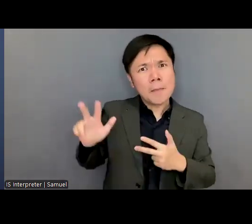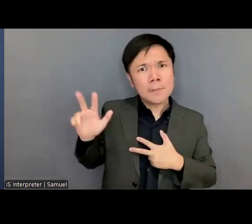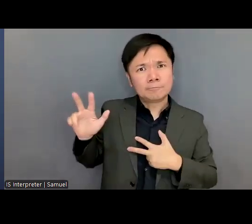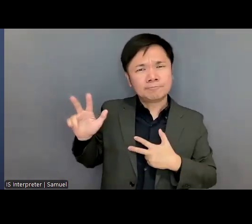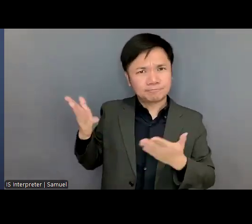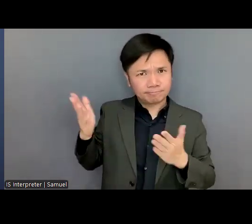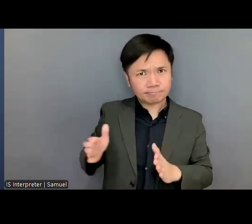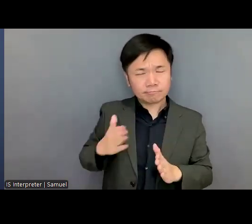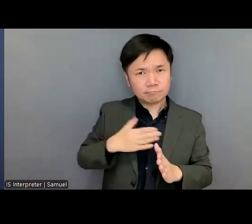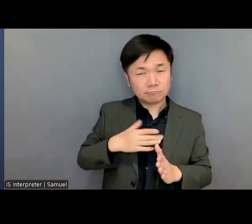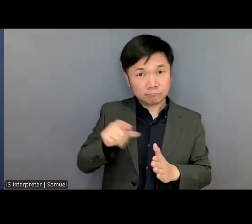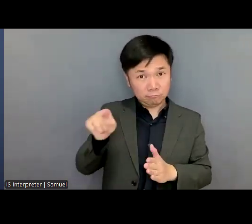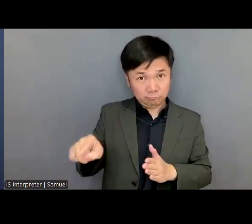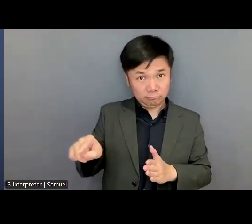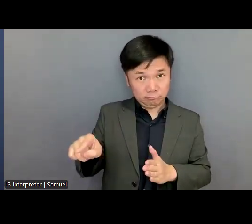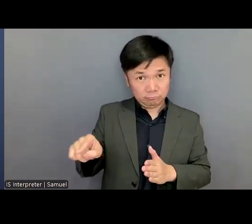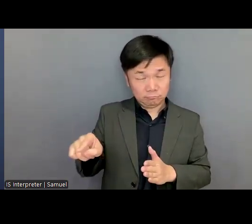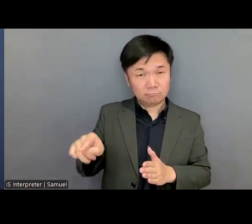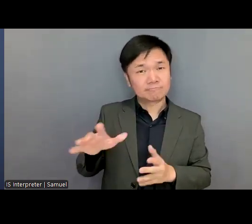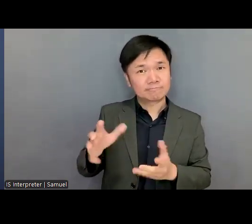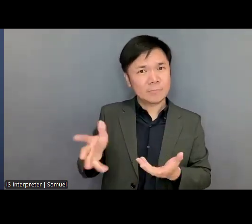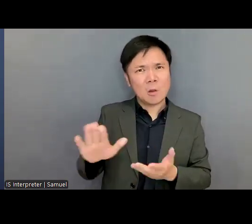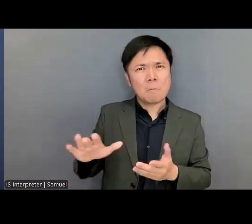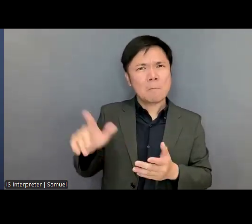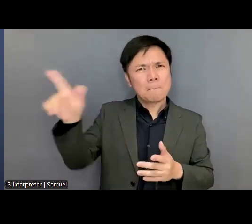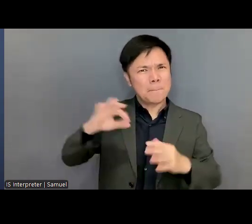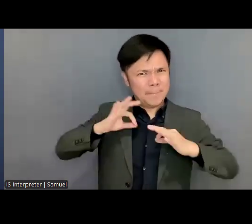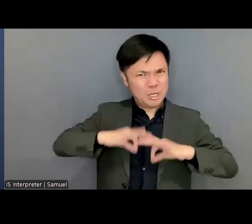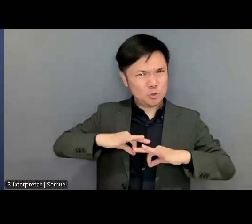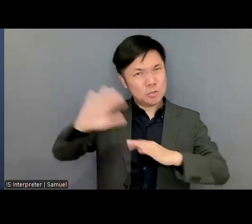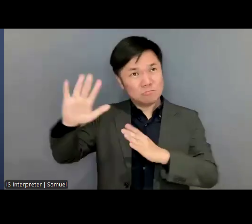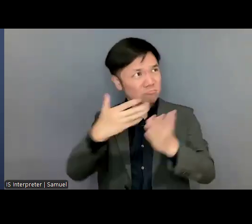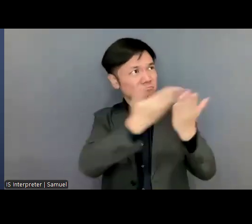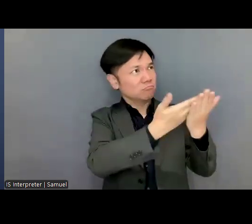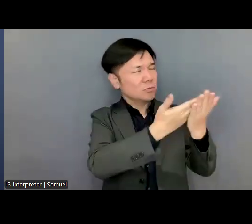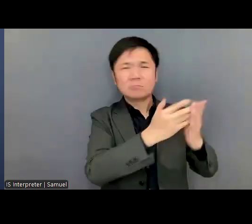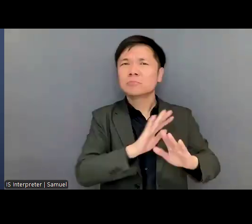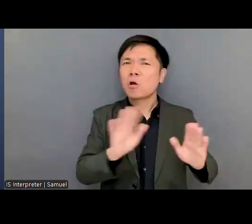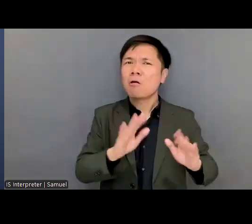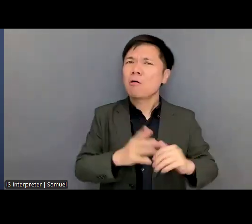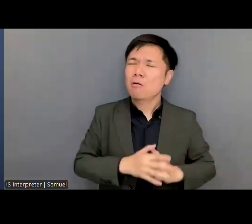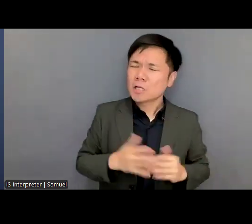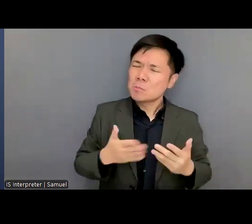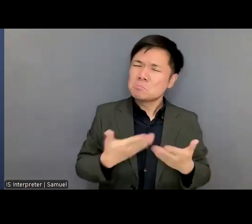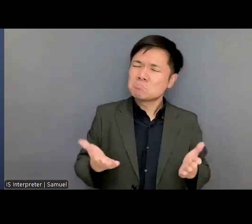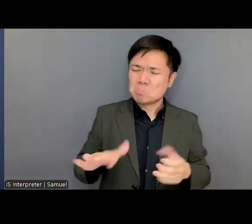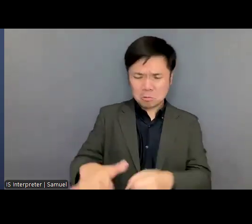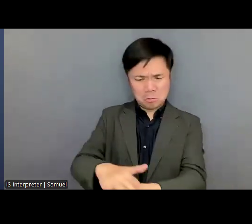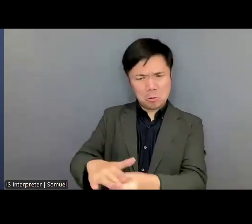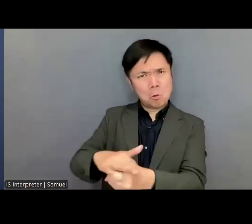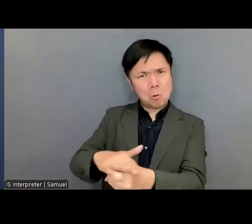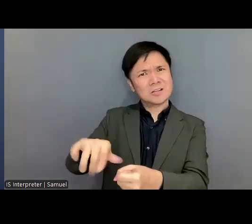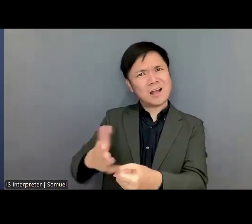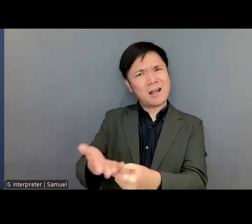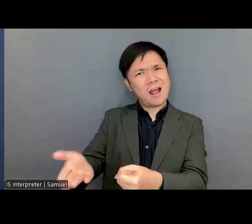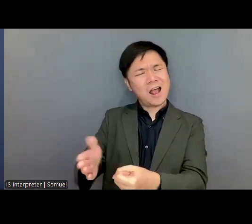be submitted by a ministry. It can be submitted by a small local entity, a